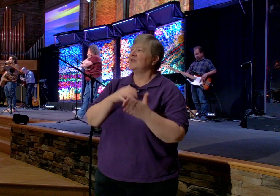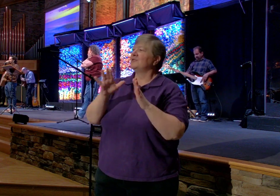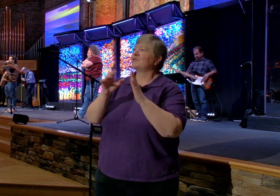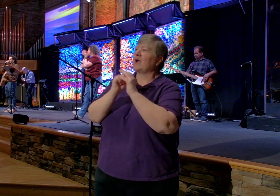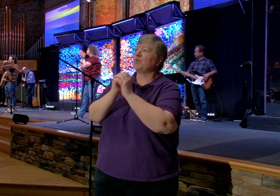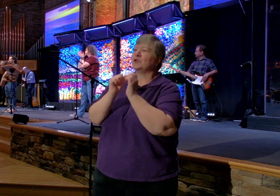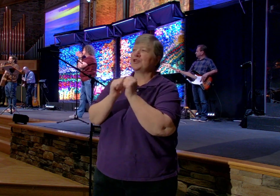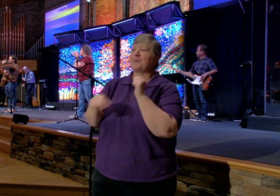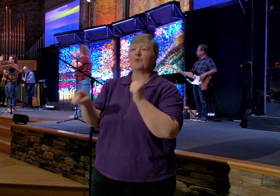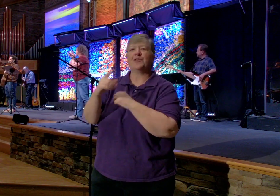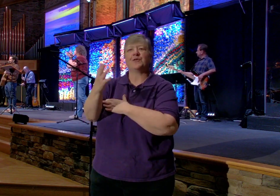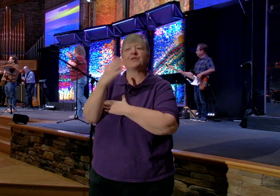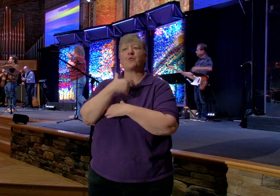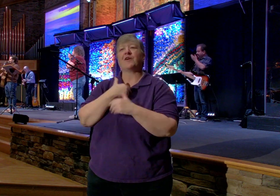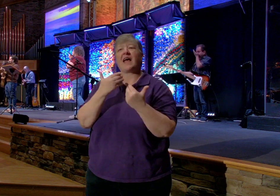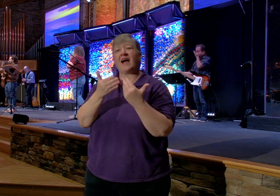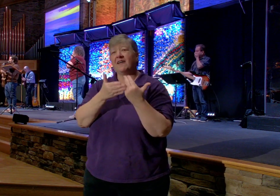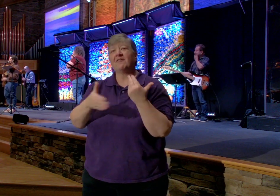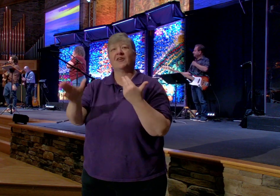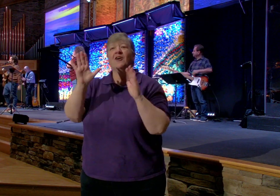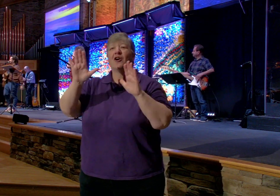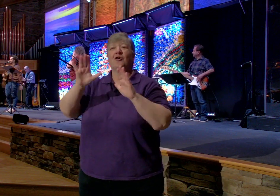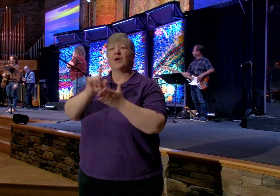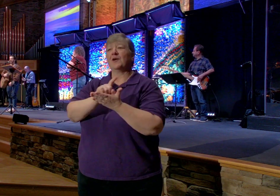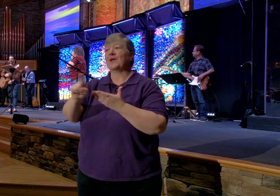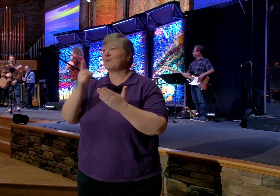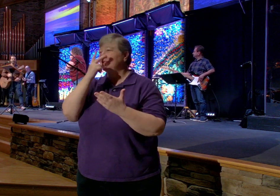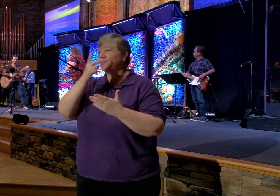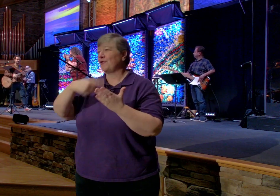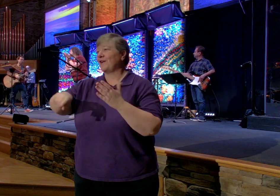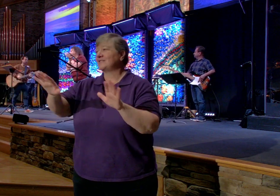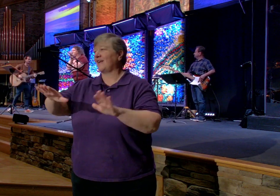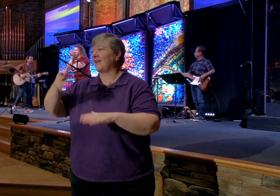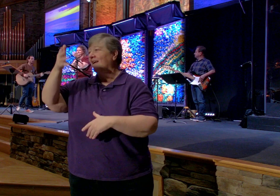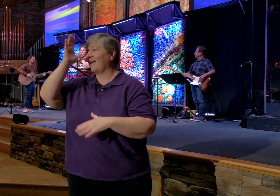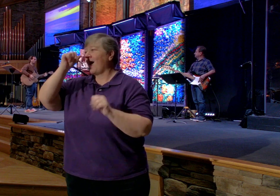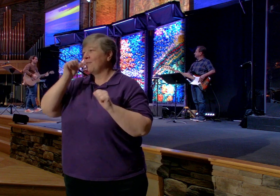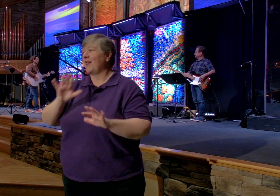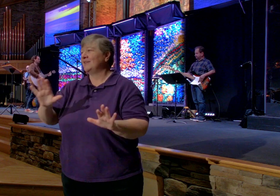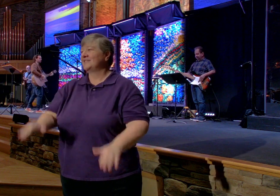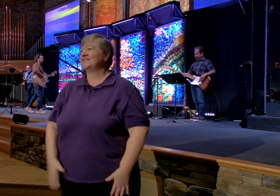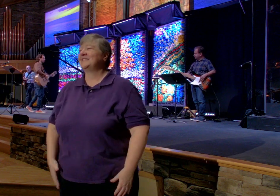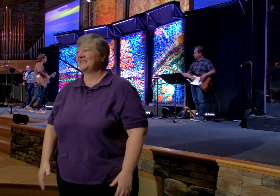It's been great worshiping with you this morning. Have a great rest of your week, and we'll see you next Sunday. God bless.